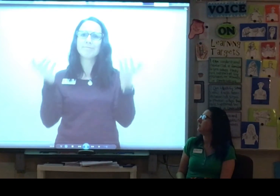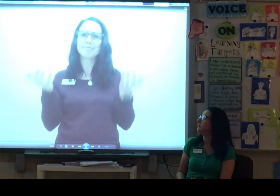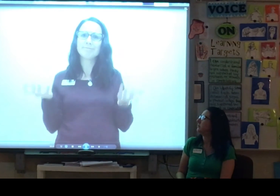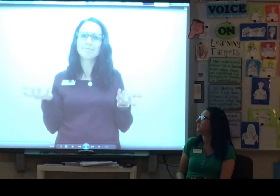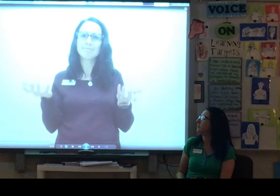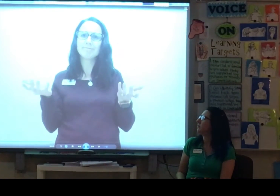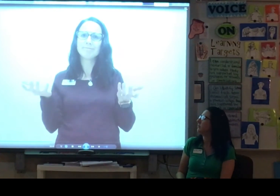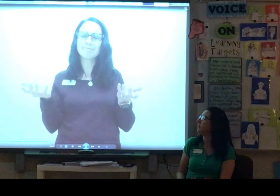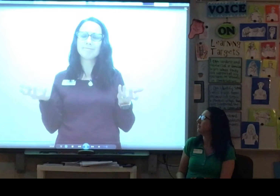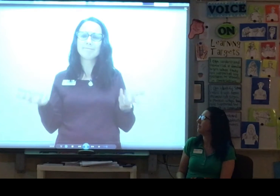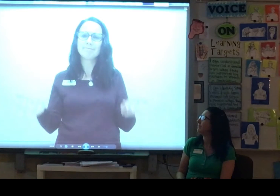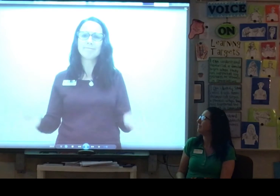Oh, man.